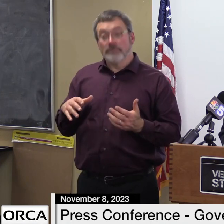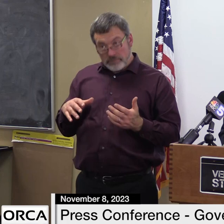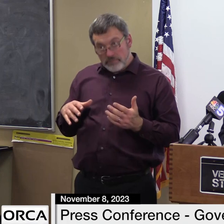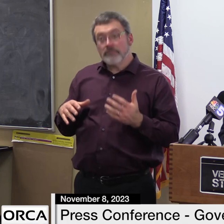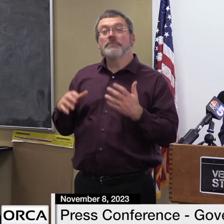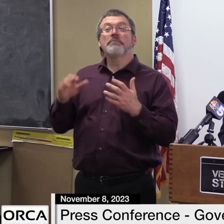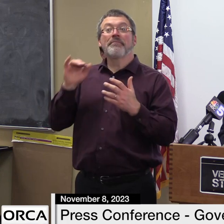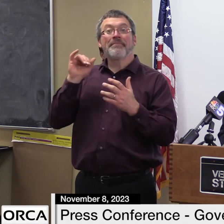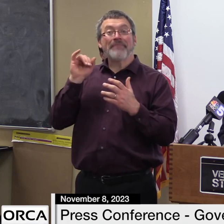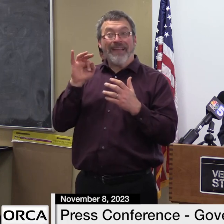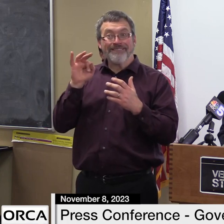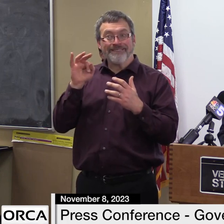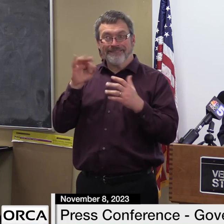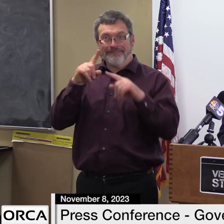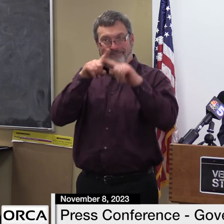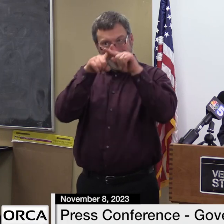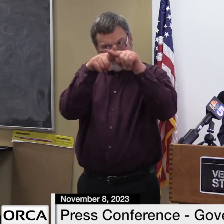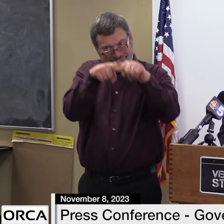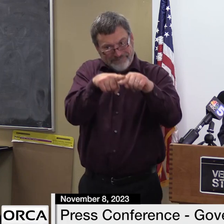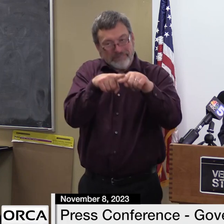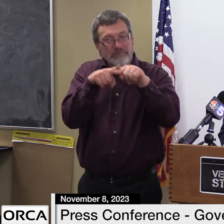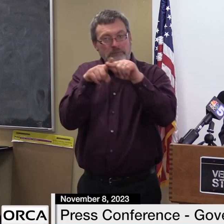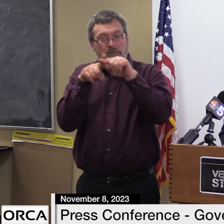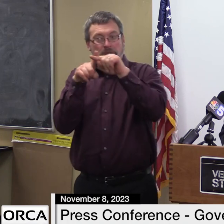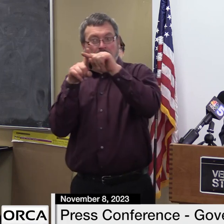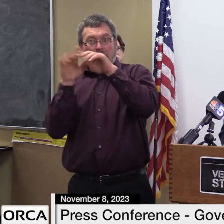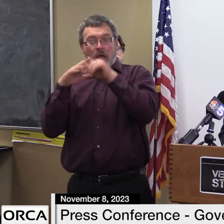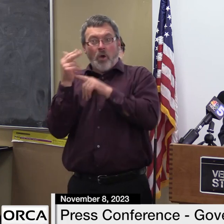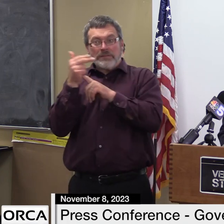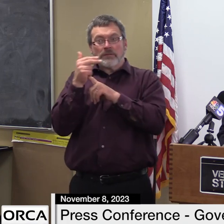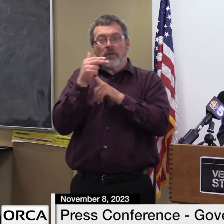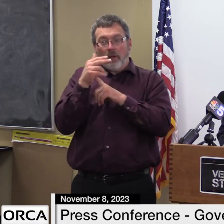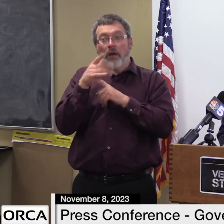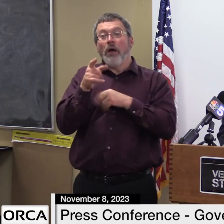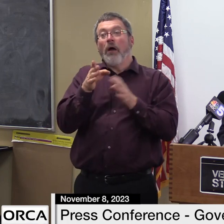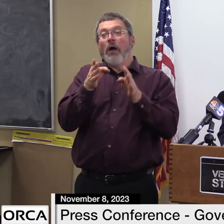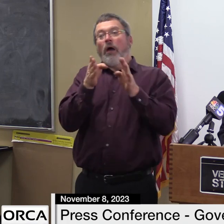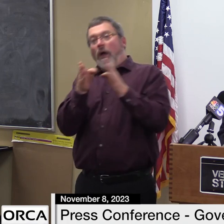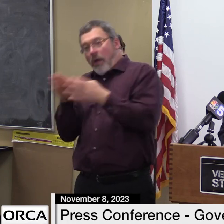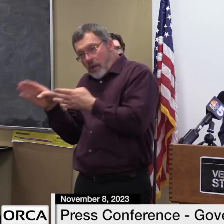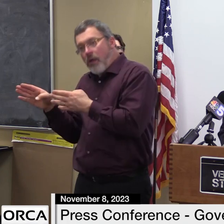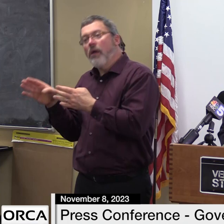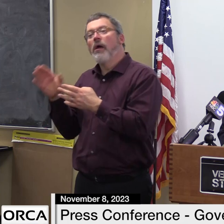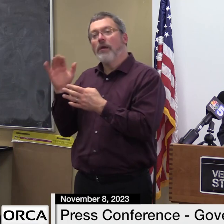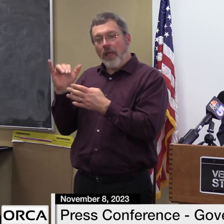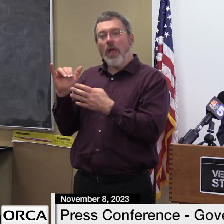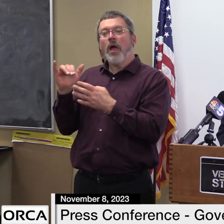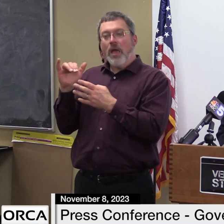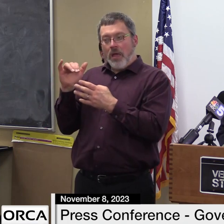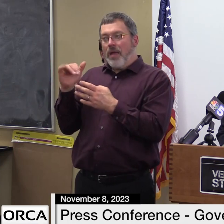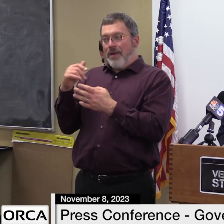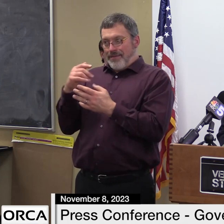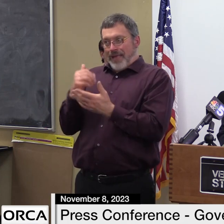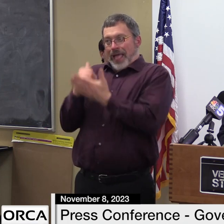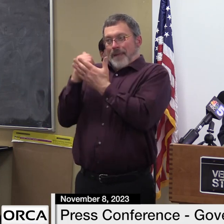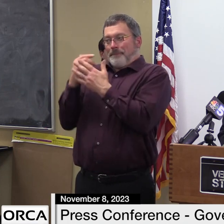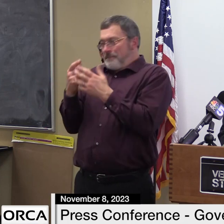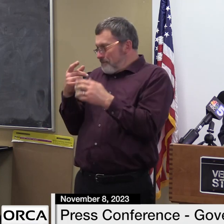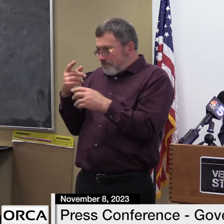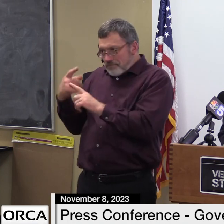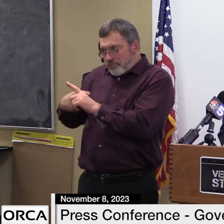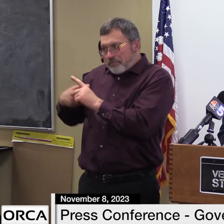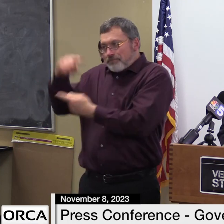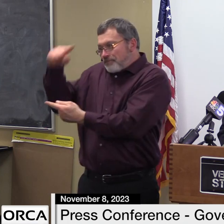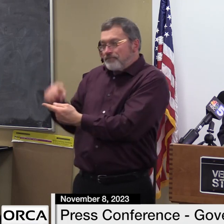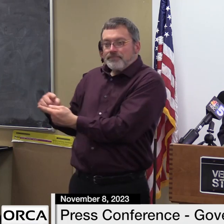hotel rooms, we'll incentivize lower room rates for the smaller number of rooms that we would need. And it might spur the sale of hotels to turn into